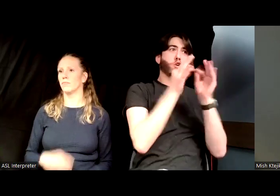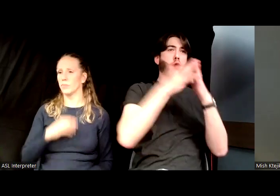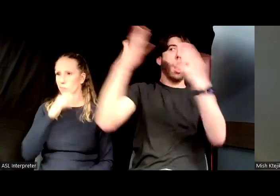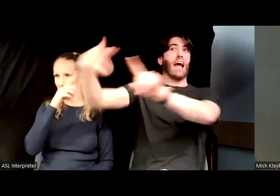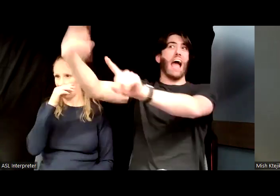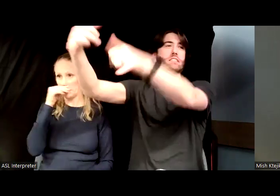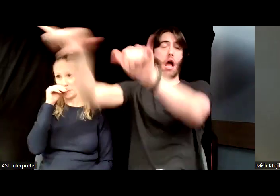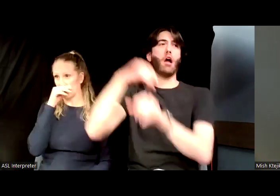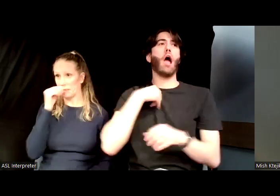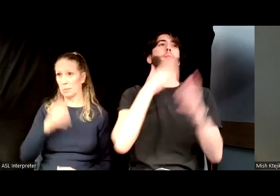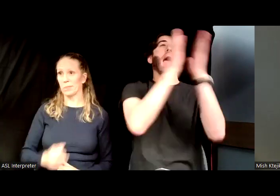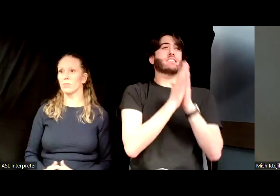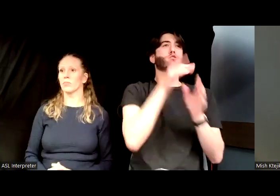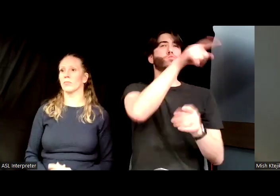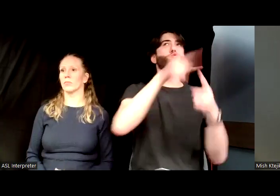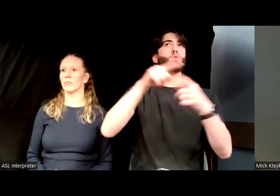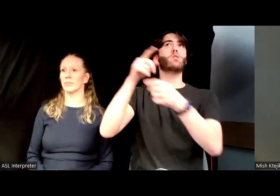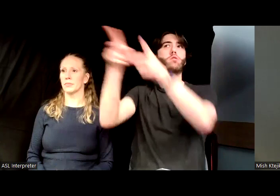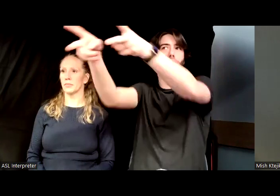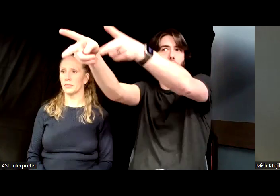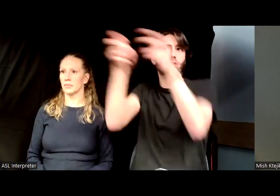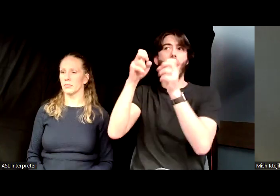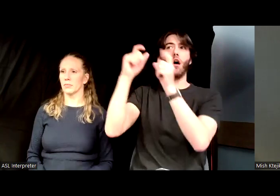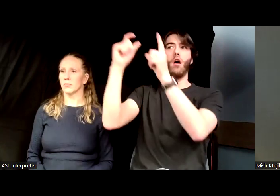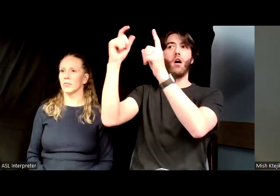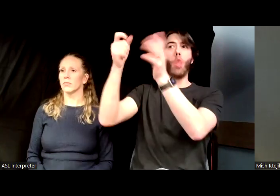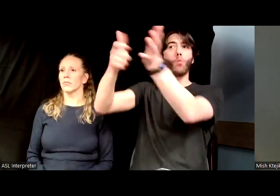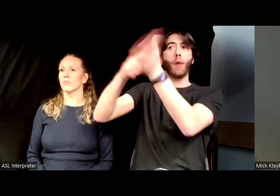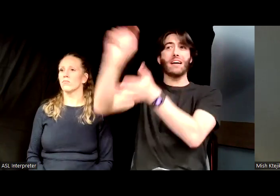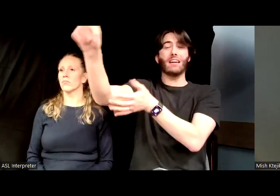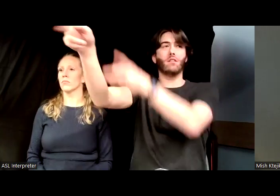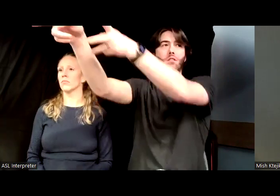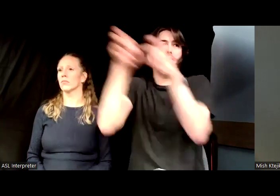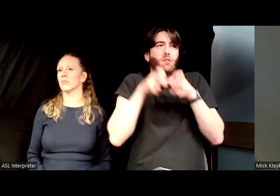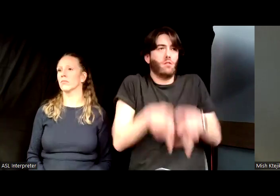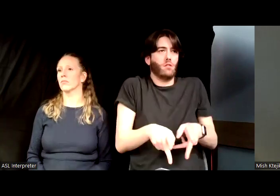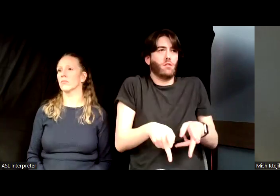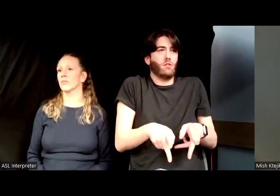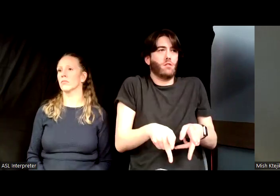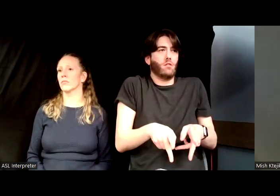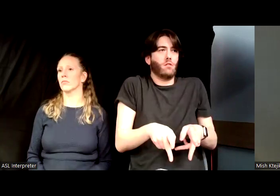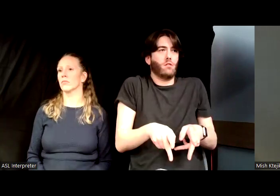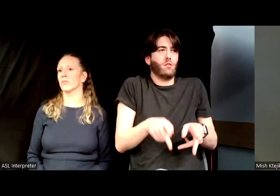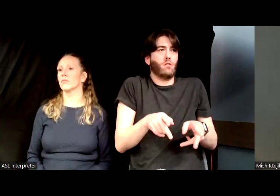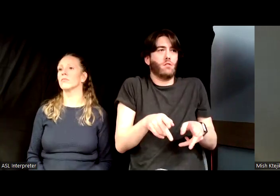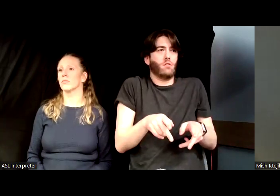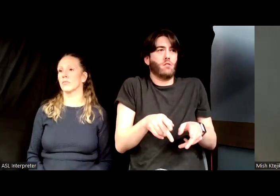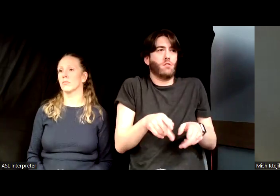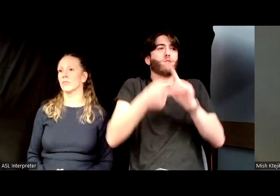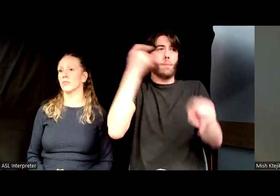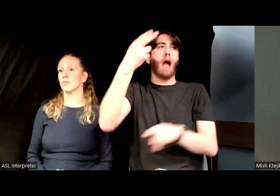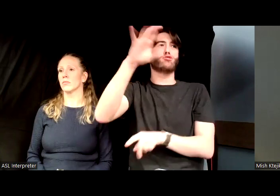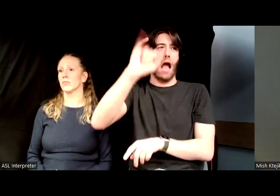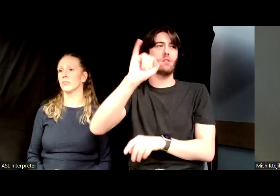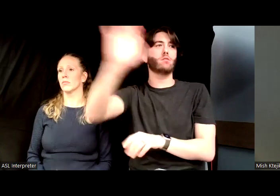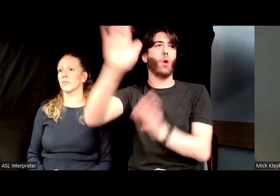And I know it applies to the interpreter community in general, so I'm asking that we maybe use some of their verbiage